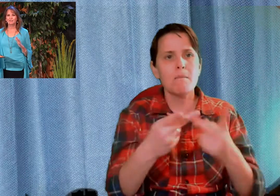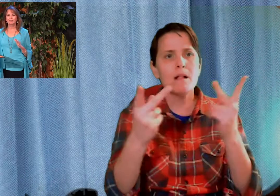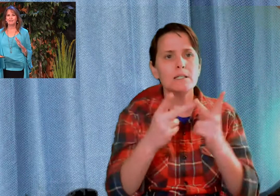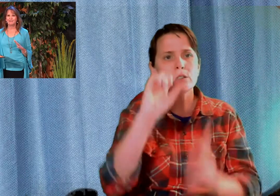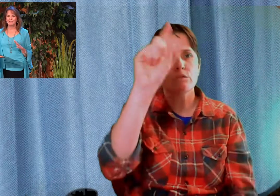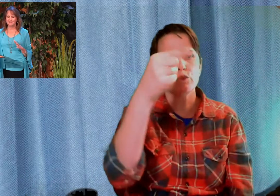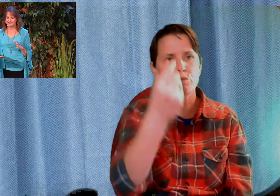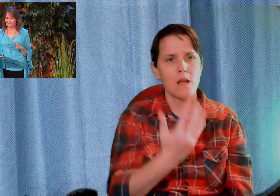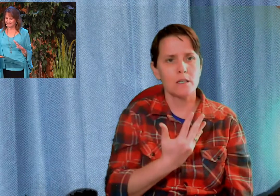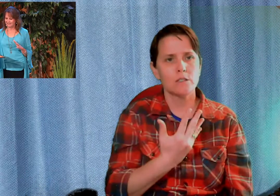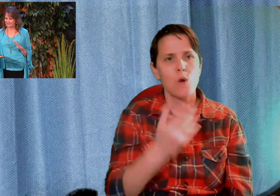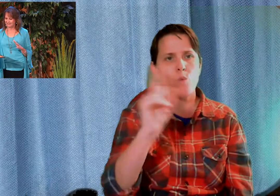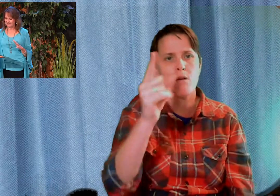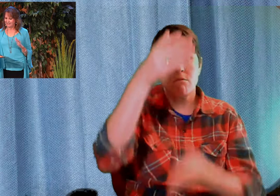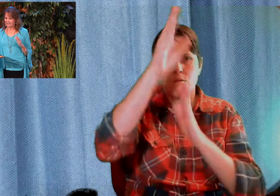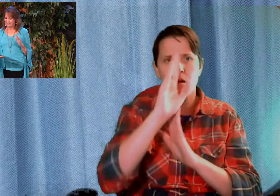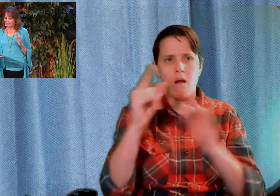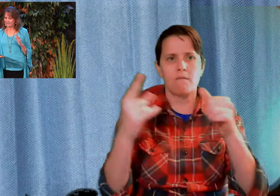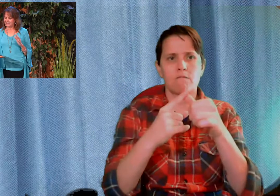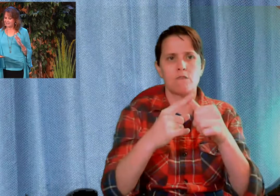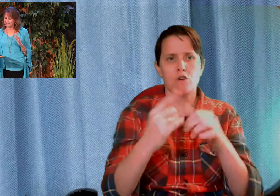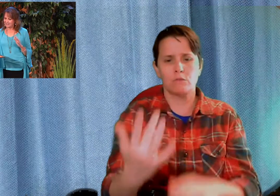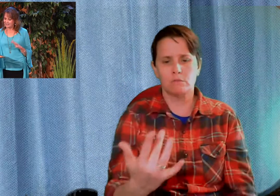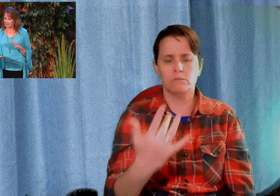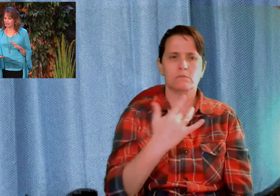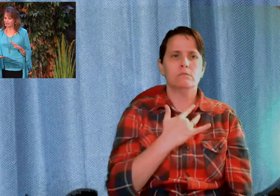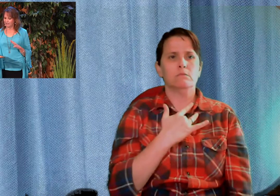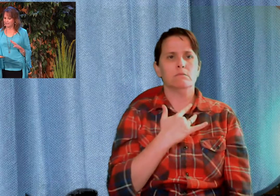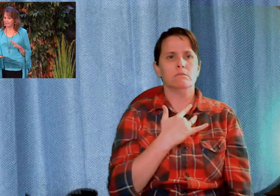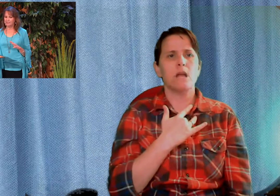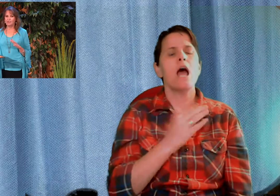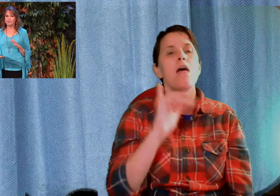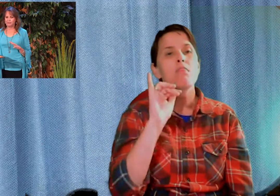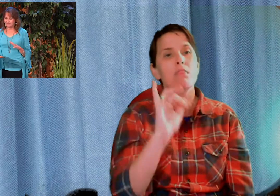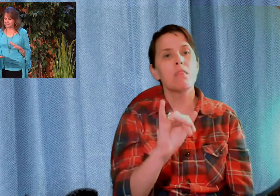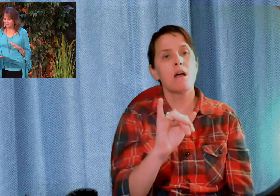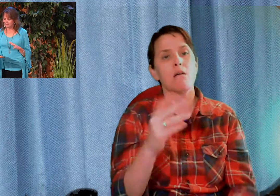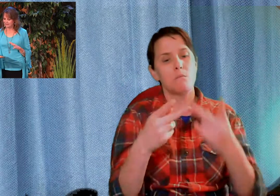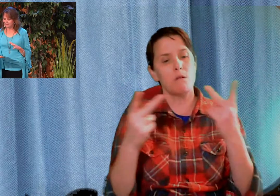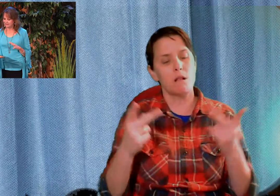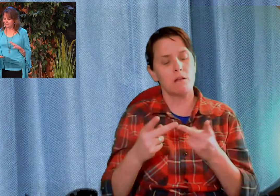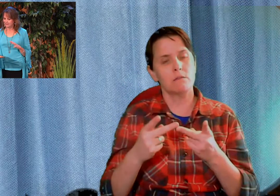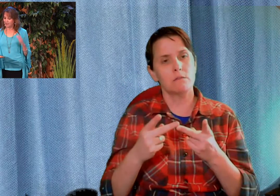first touched by God. It is this spot of grace that issues